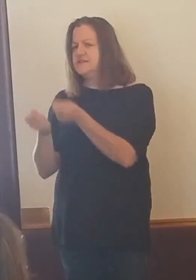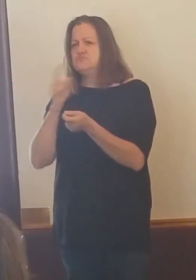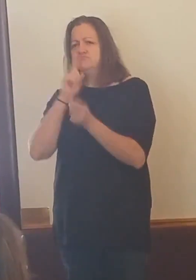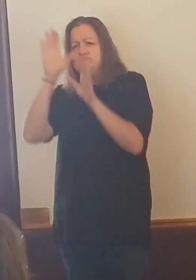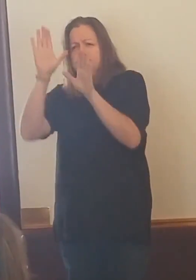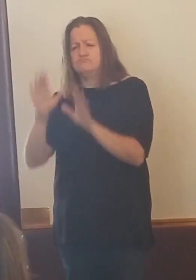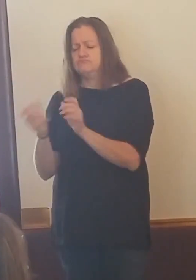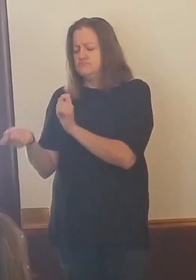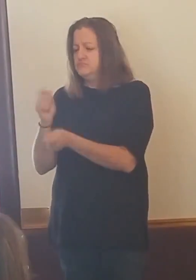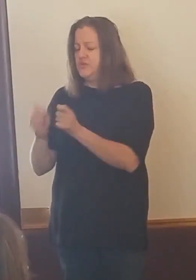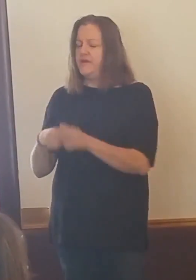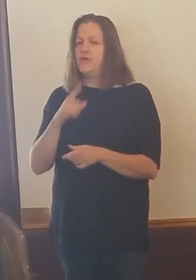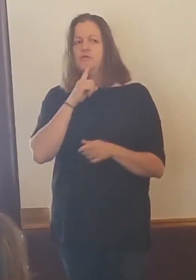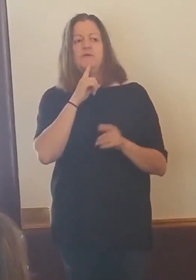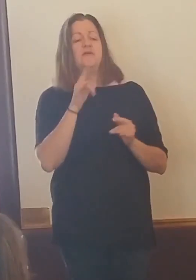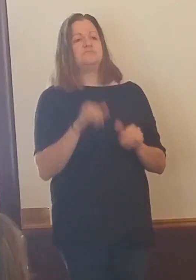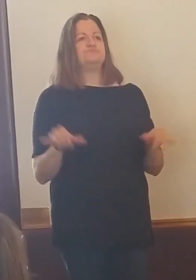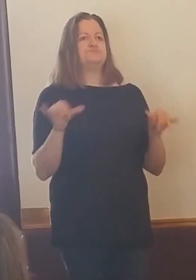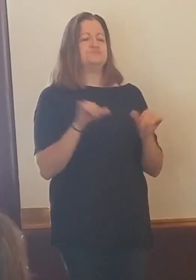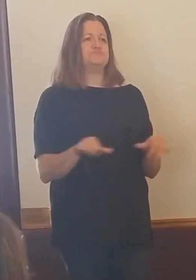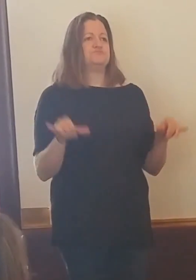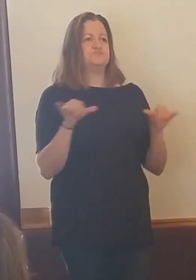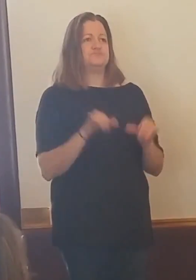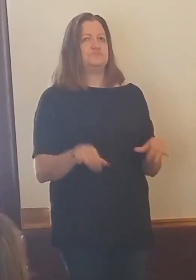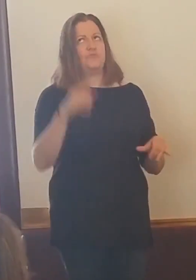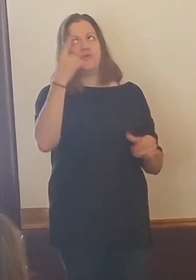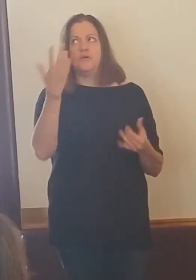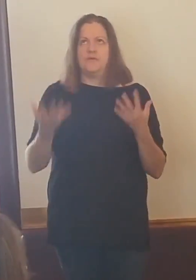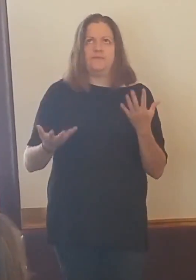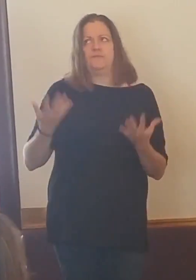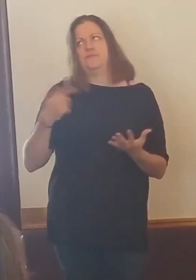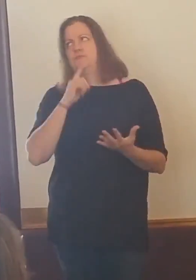just that same old relationship that we think we have with God.